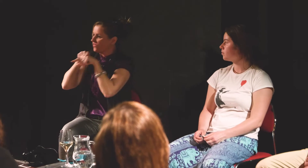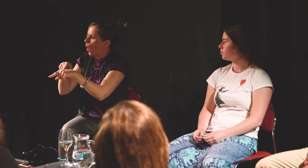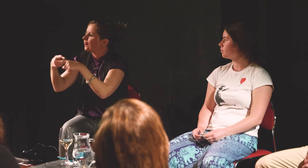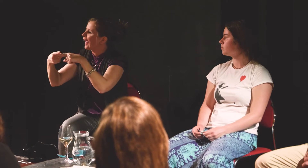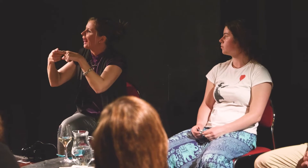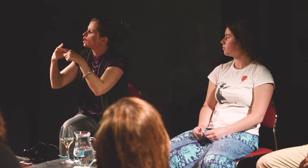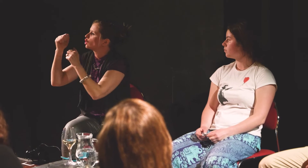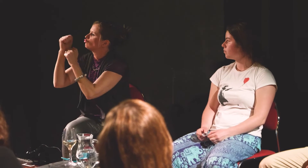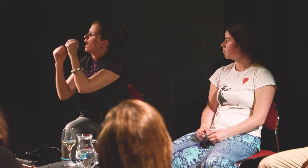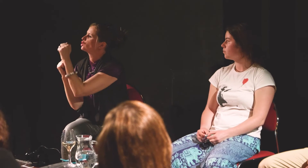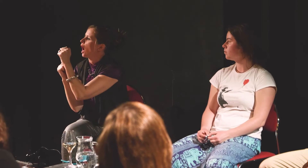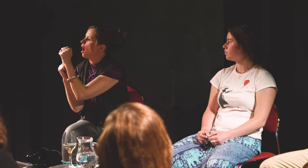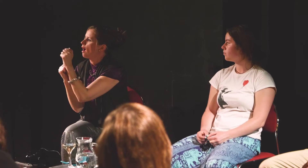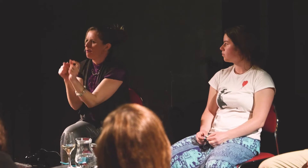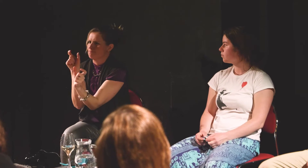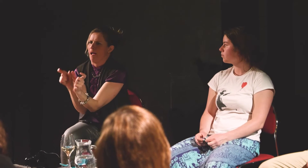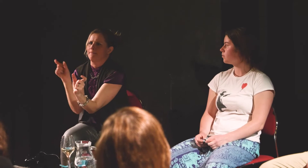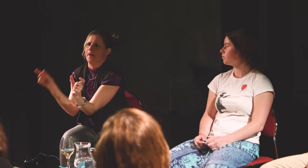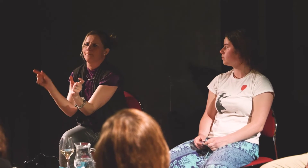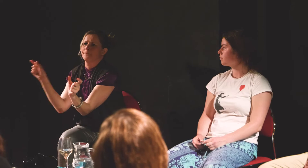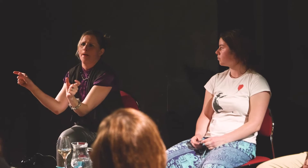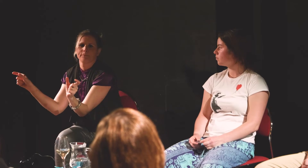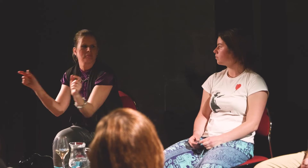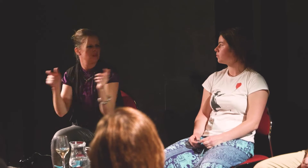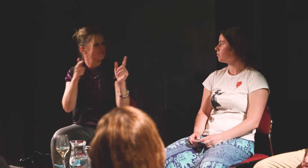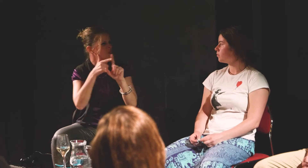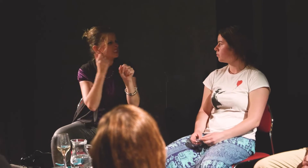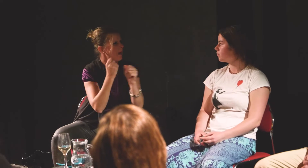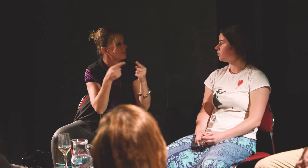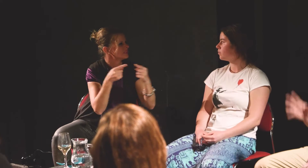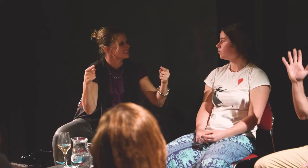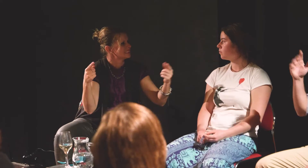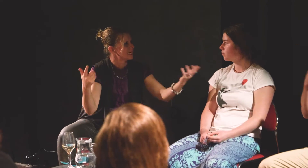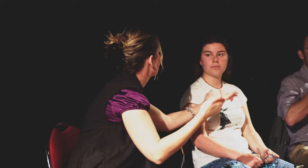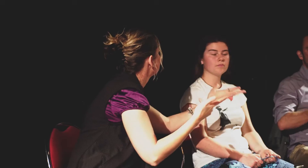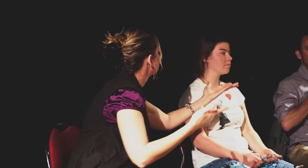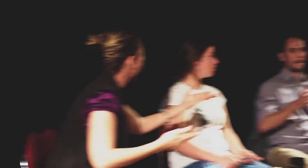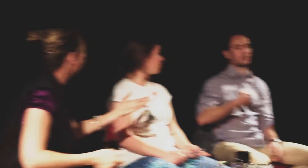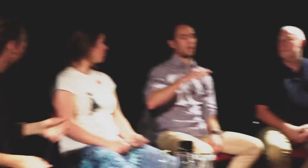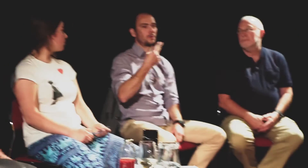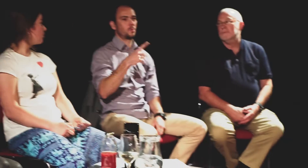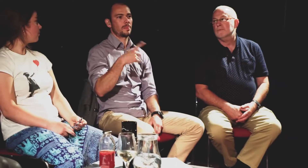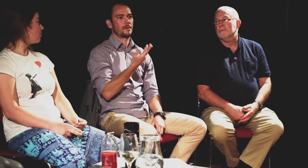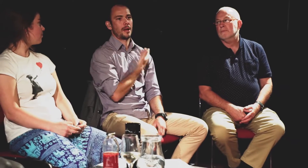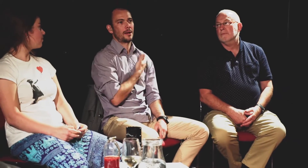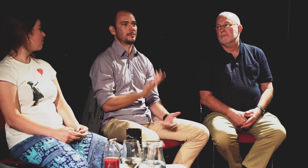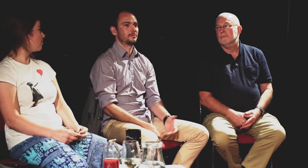And so signed English follows English structure. For example, let's have a shot at it. I am going to the